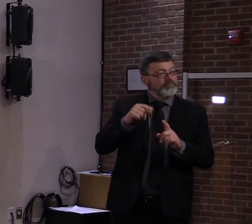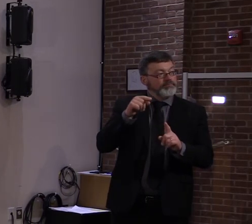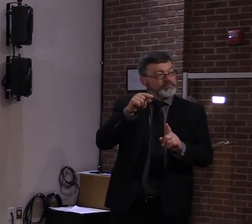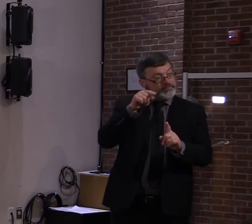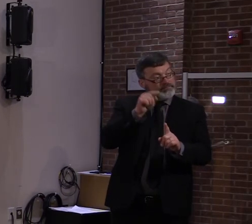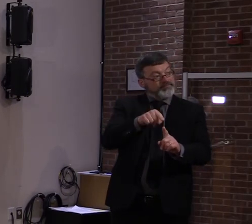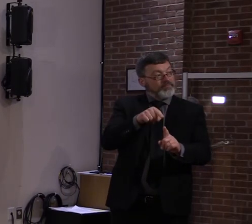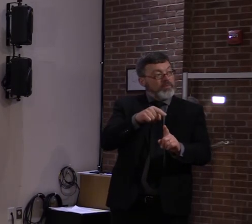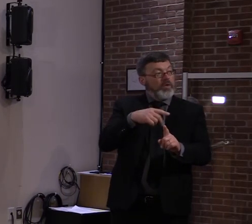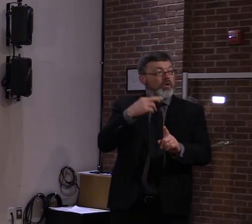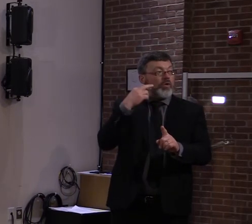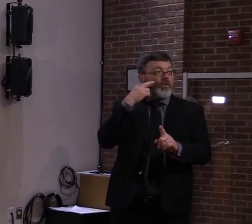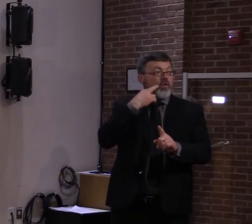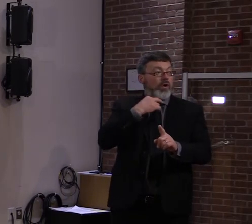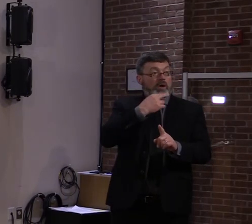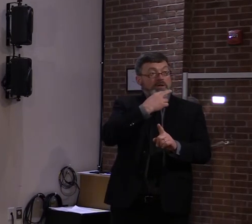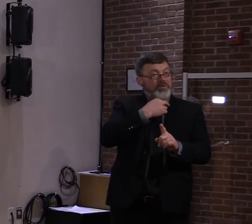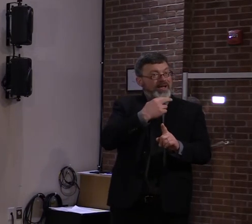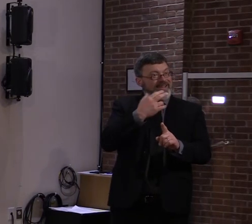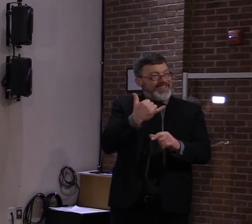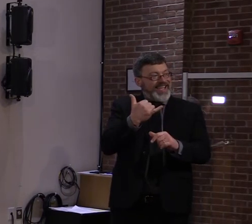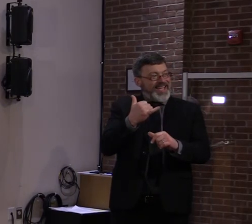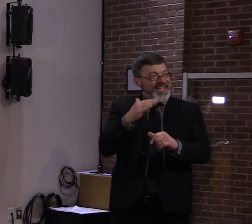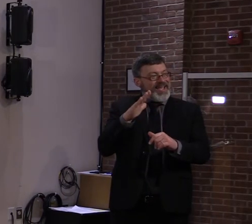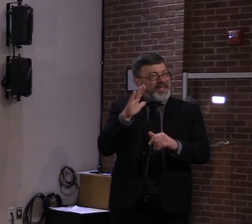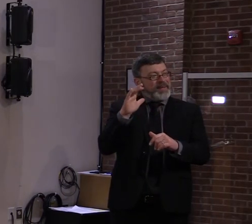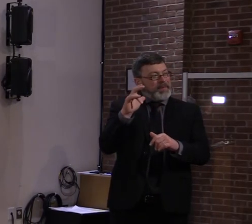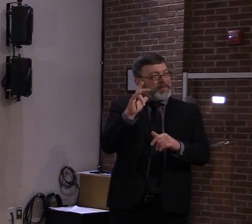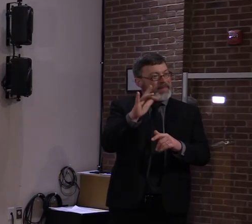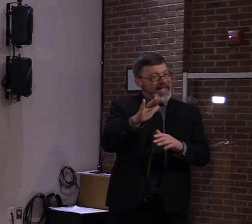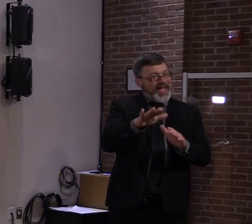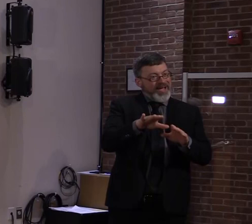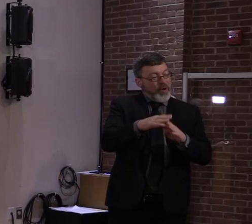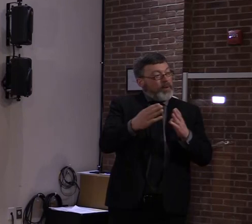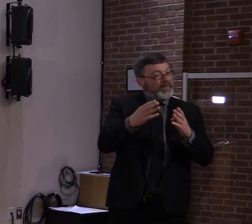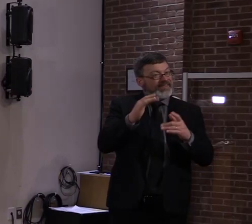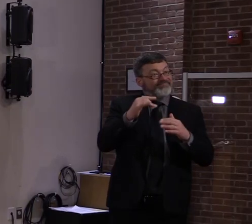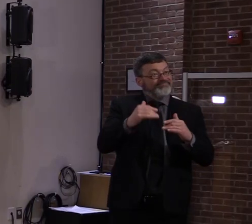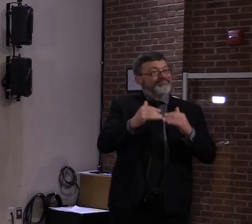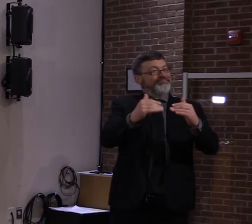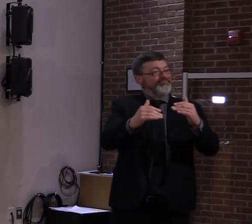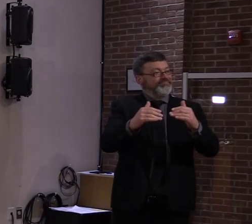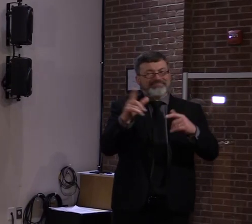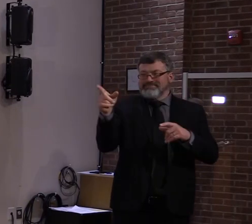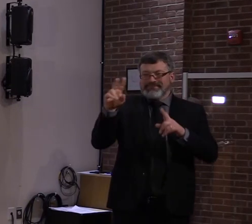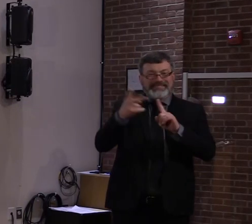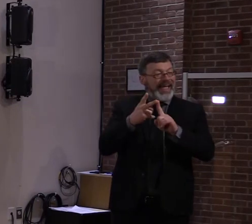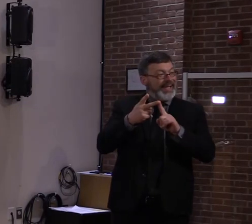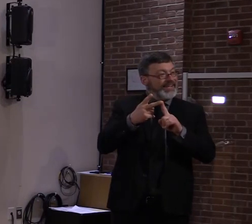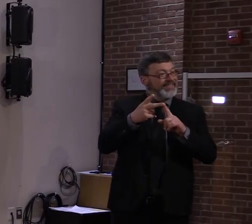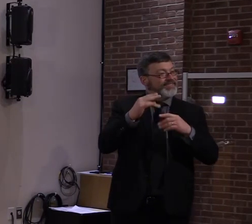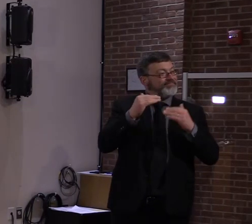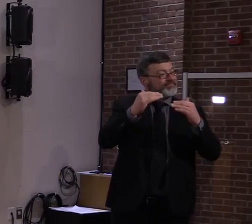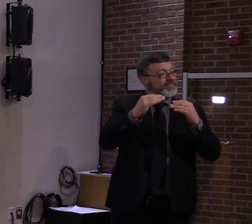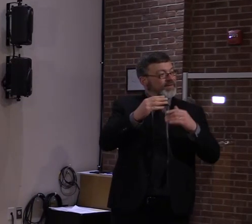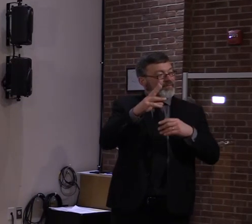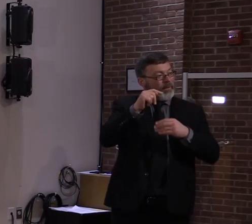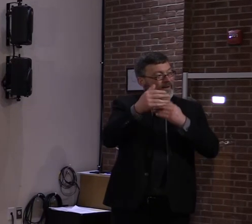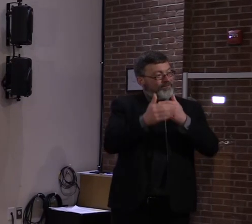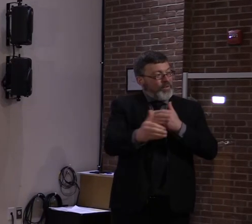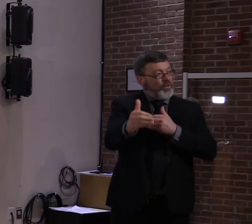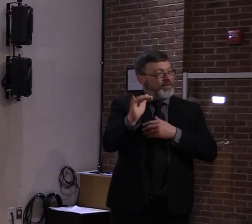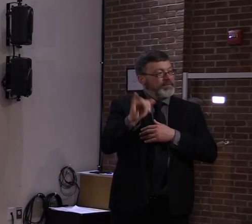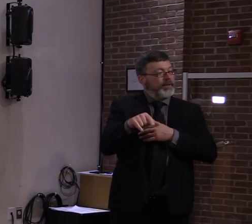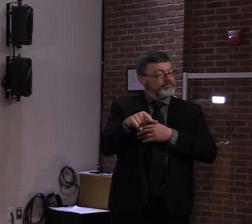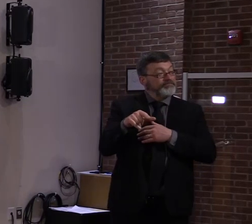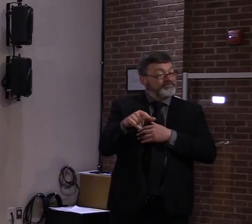and can municipalities still put those type of restrictions into place? The restriction on hours continues.